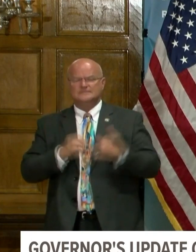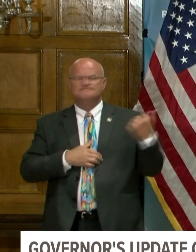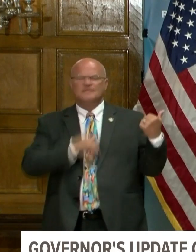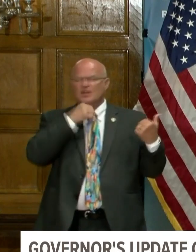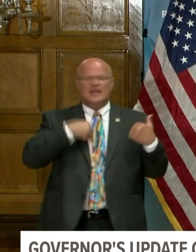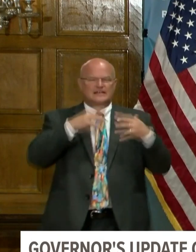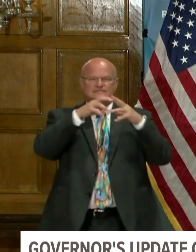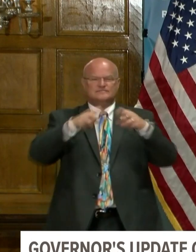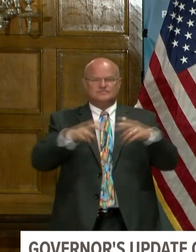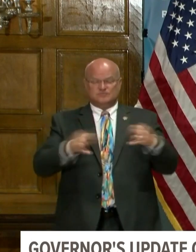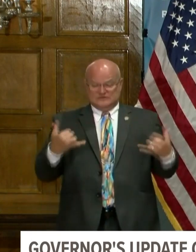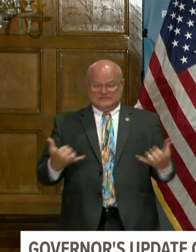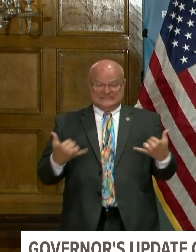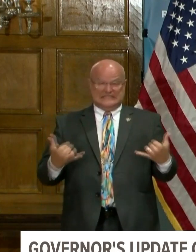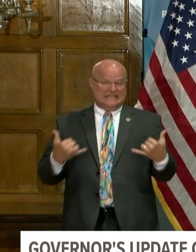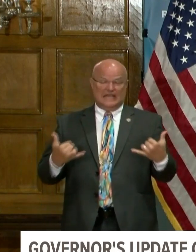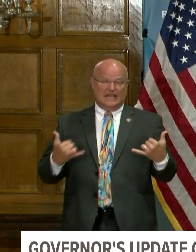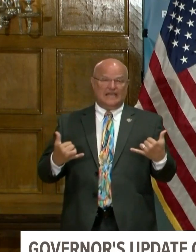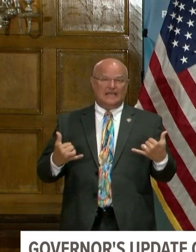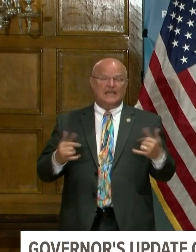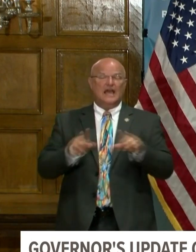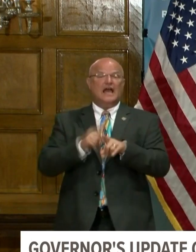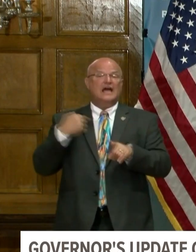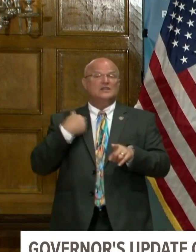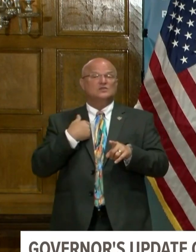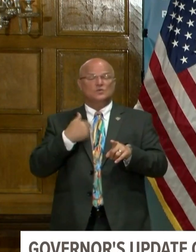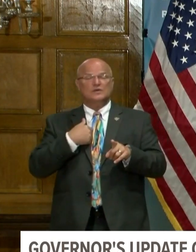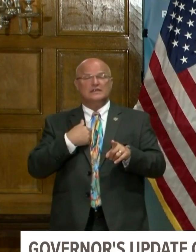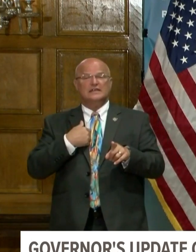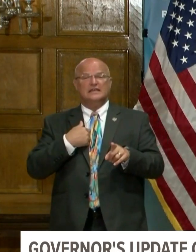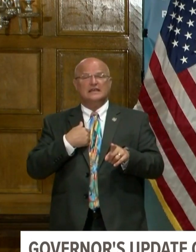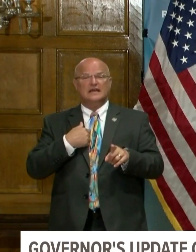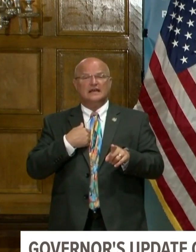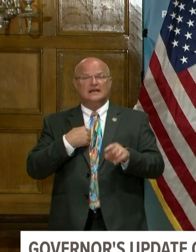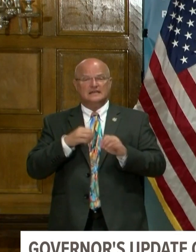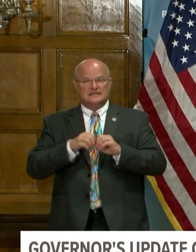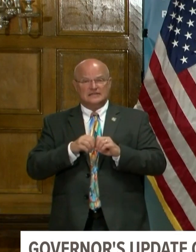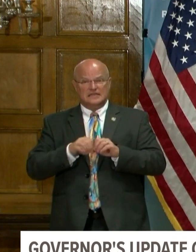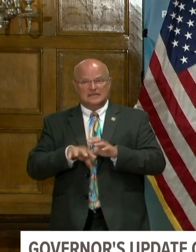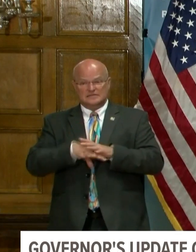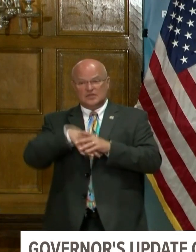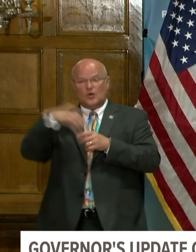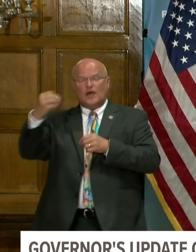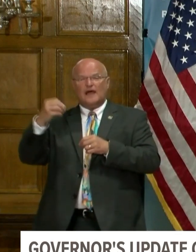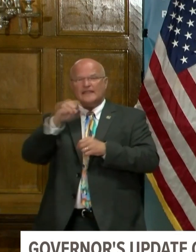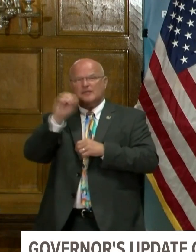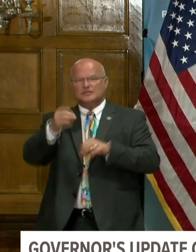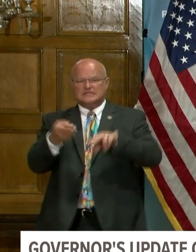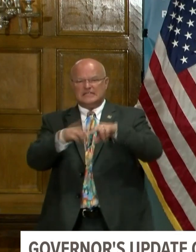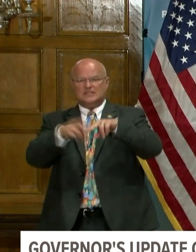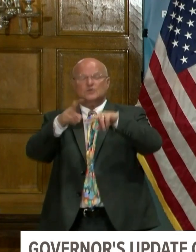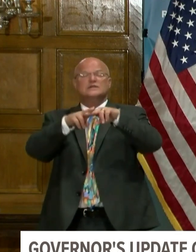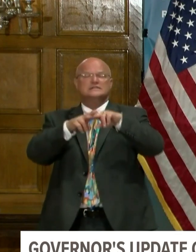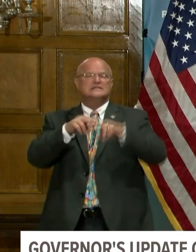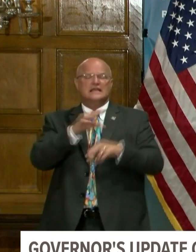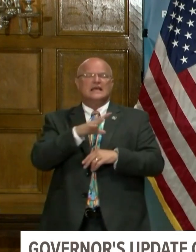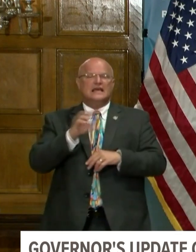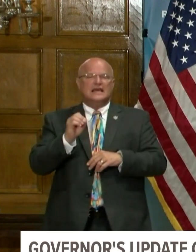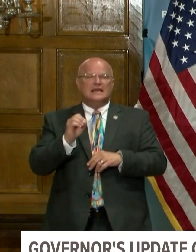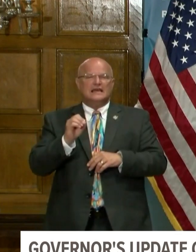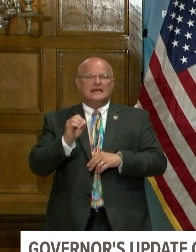breakdown for today's cases. As we go out, that percentage increases,